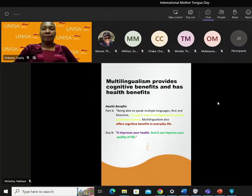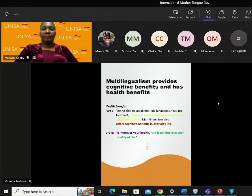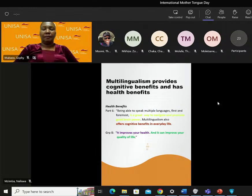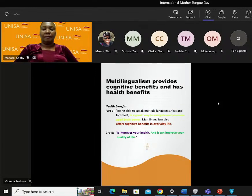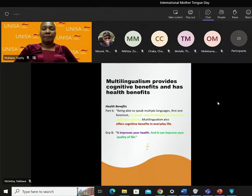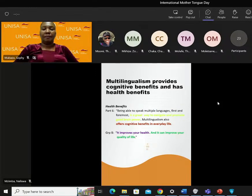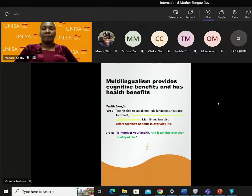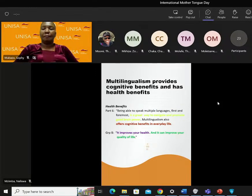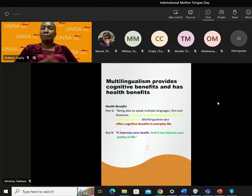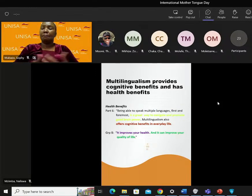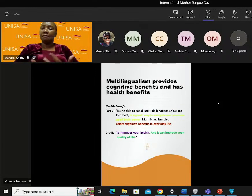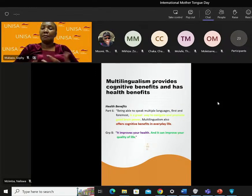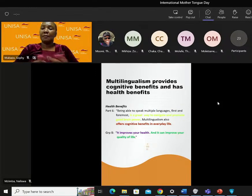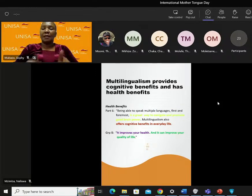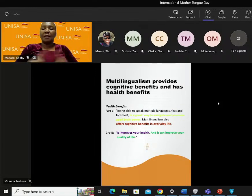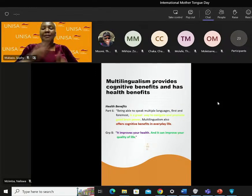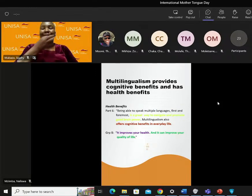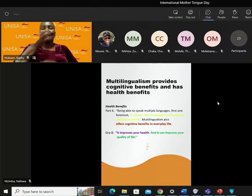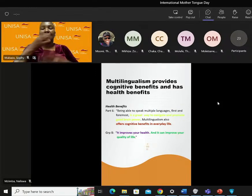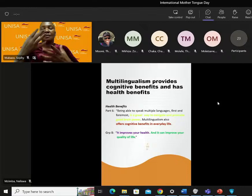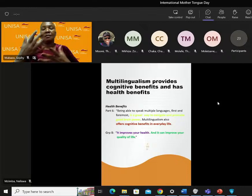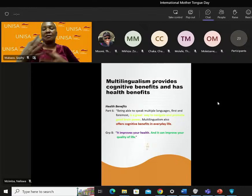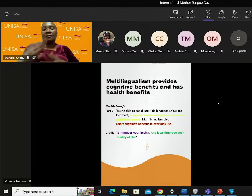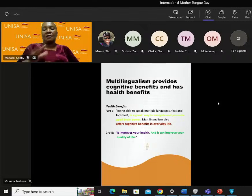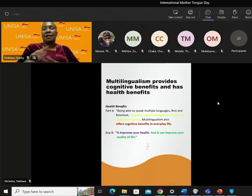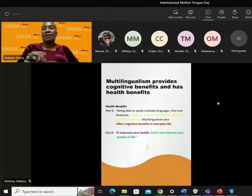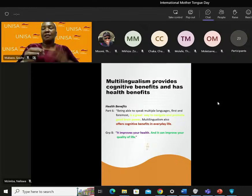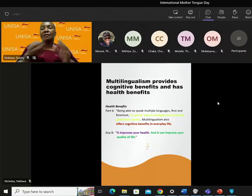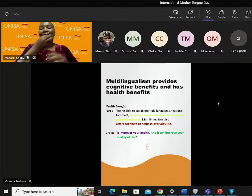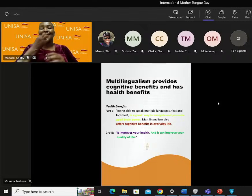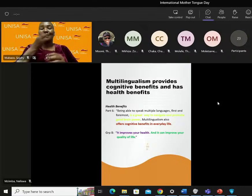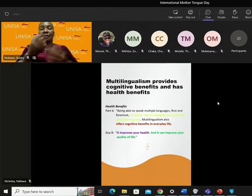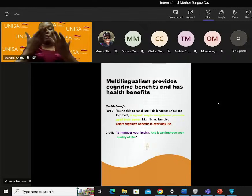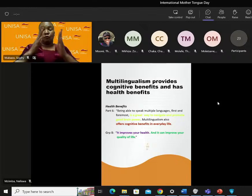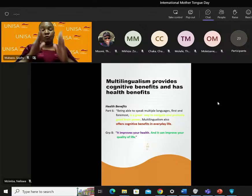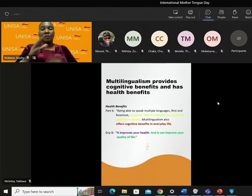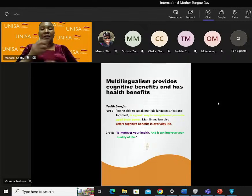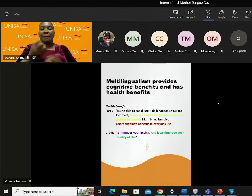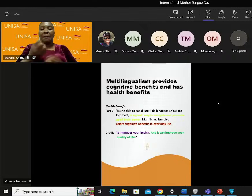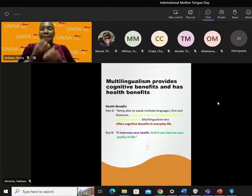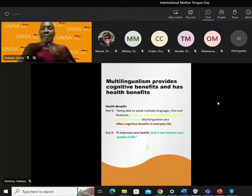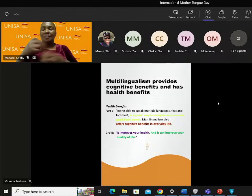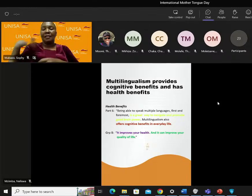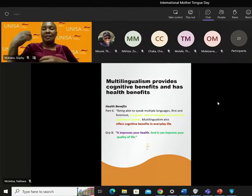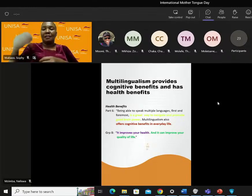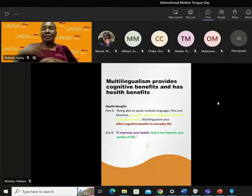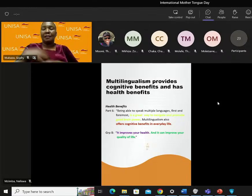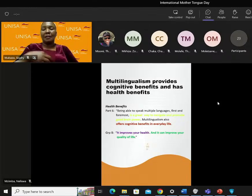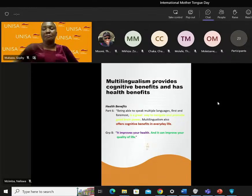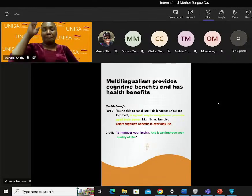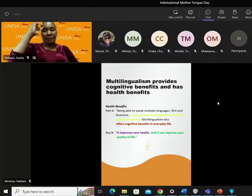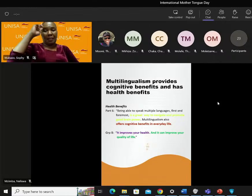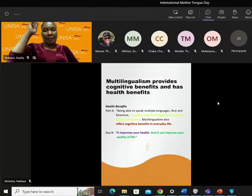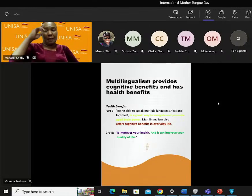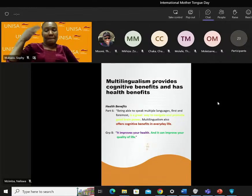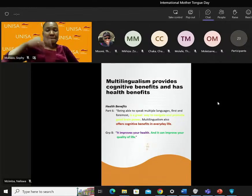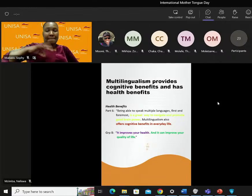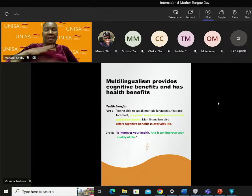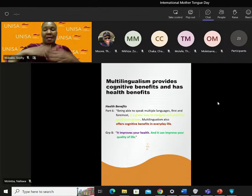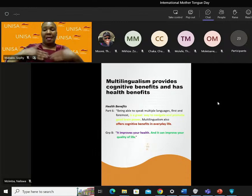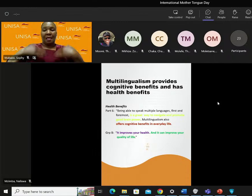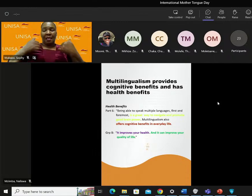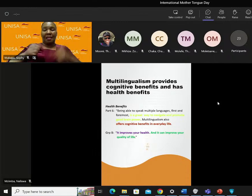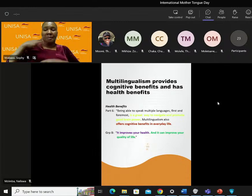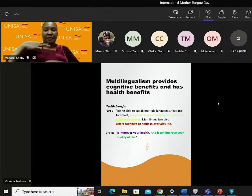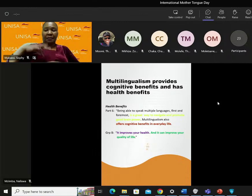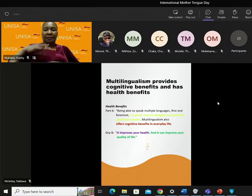So as I said, they did mention that multilingualism have cognitive benefits and have health benefits. So I'm just going